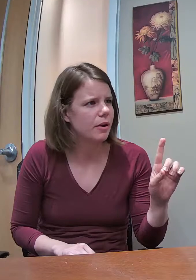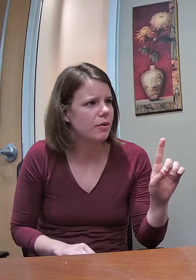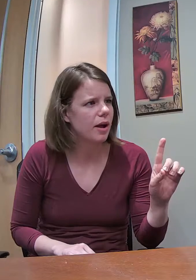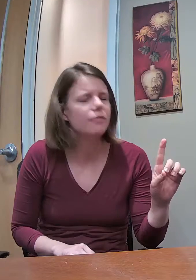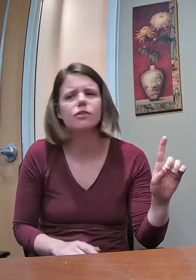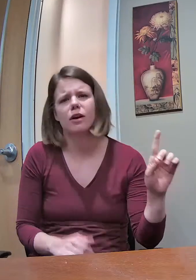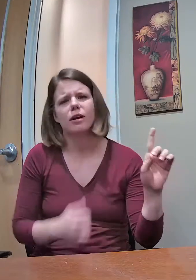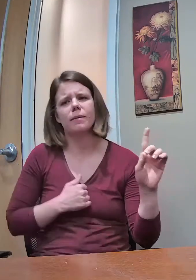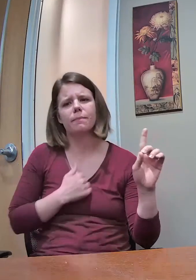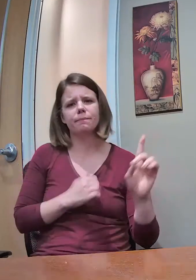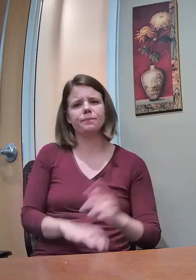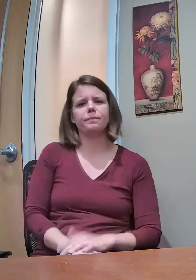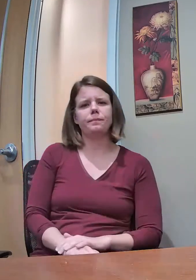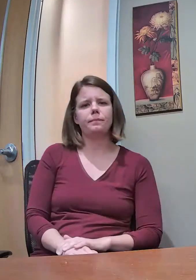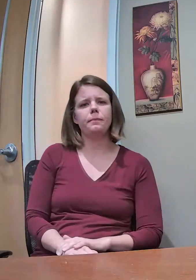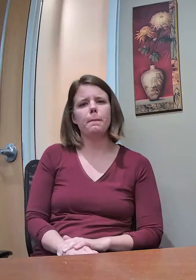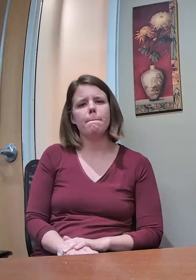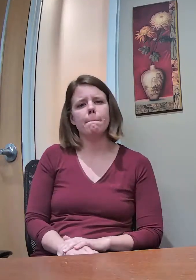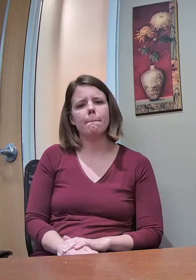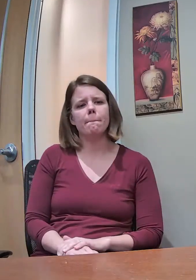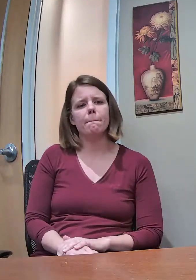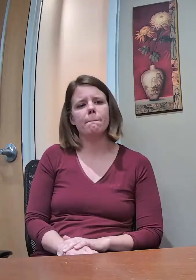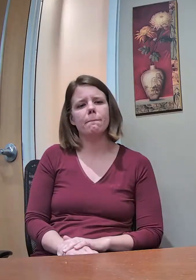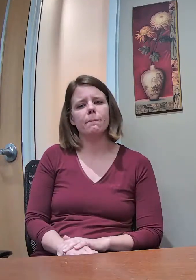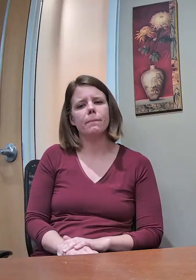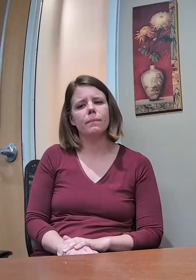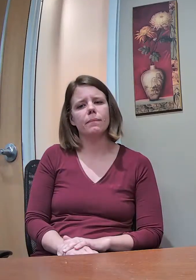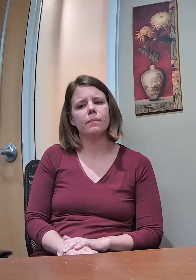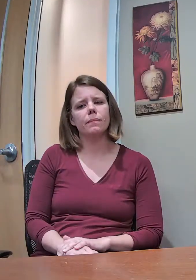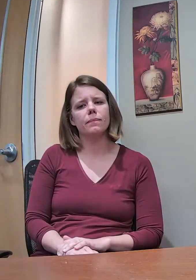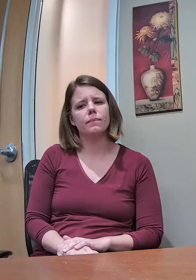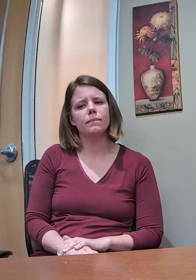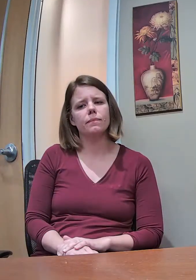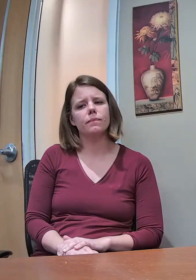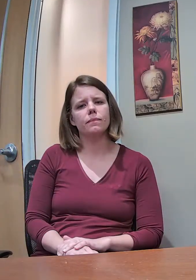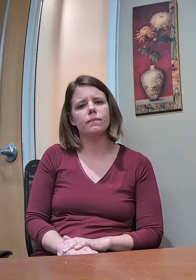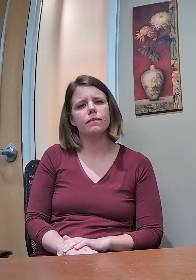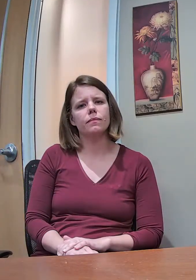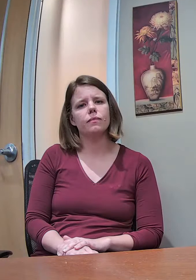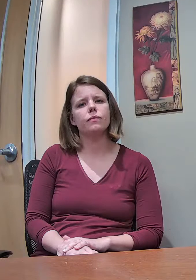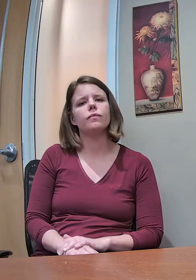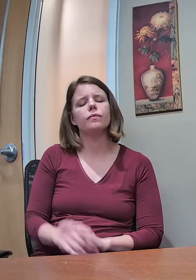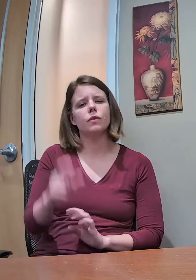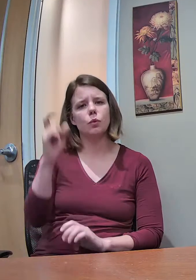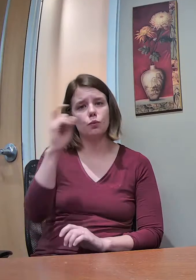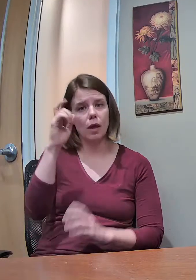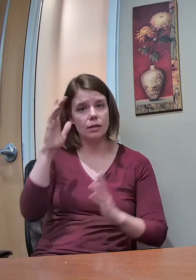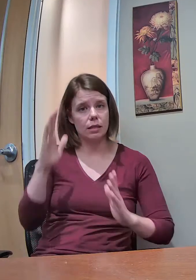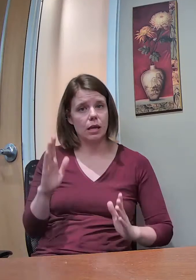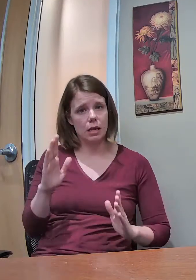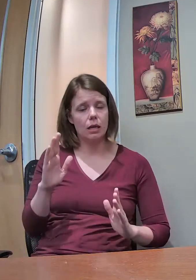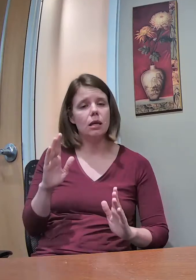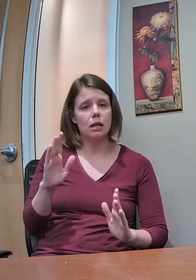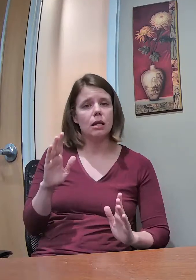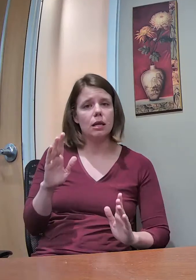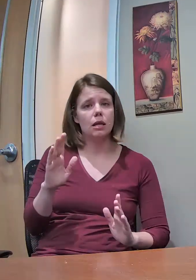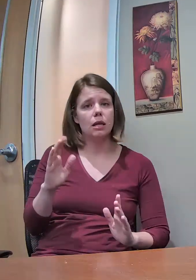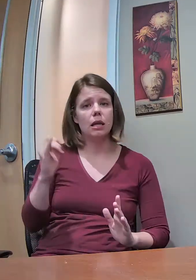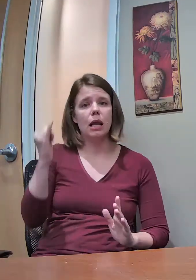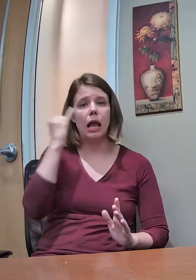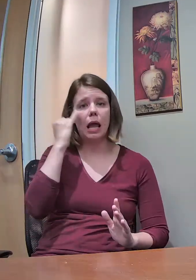can you just repeat that last sure. paragraph? Sorry. So that's okay. So a resident who is